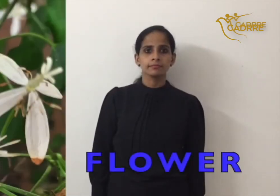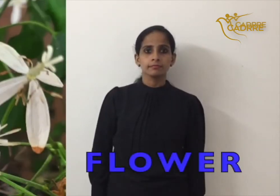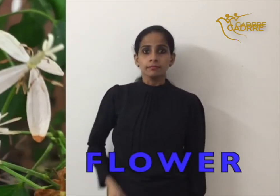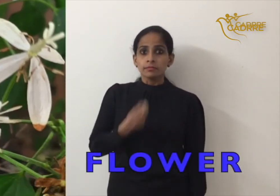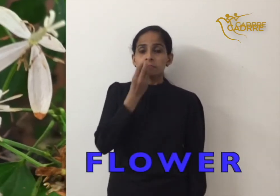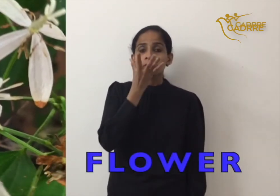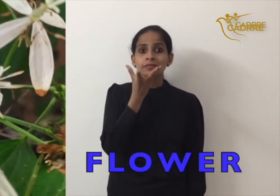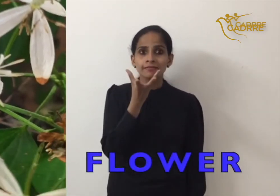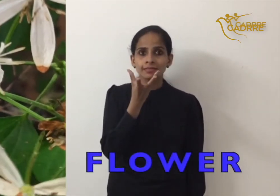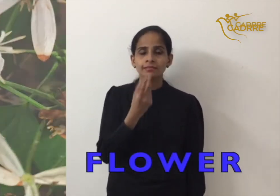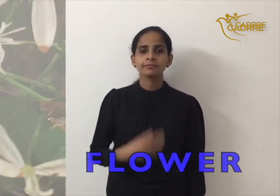flower,